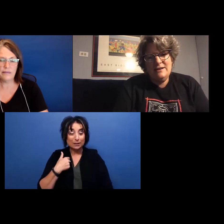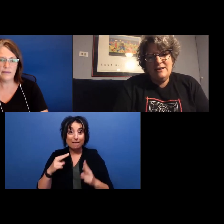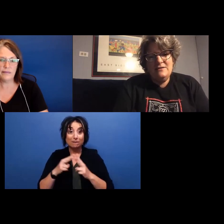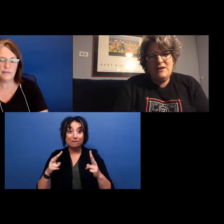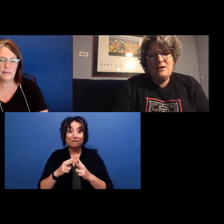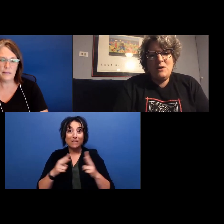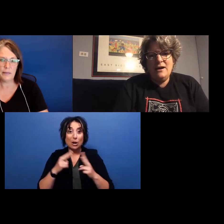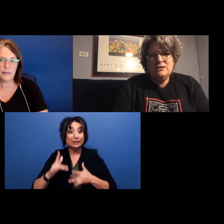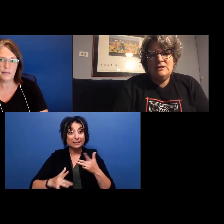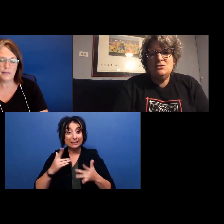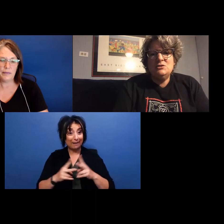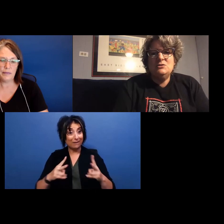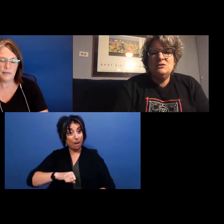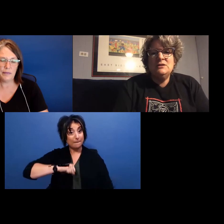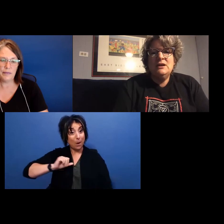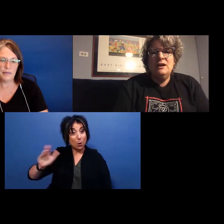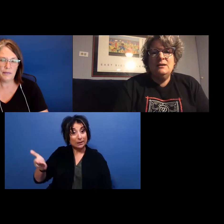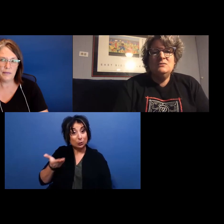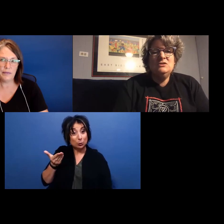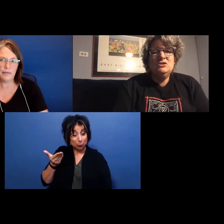excited and very proud to introduce